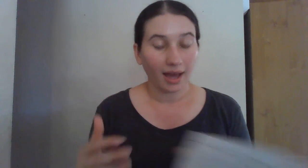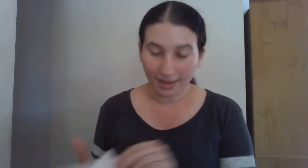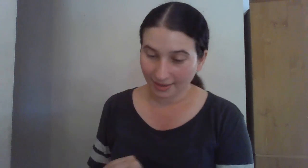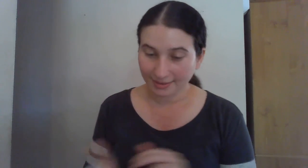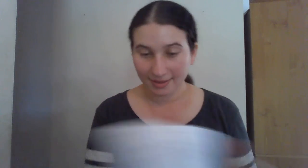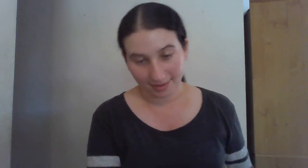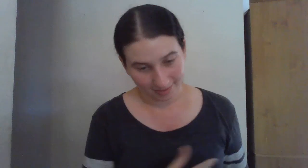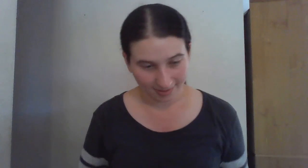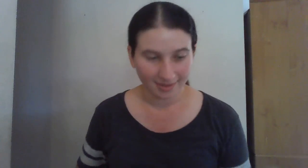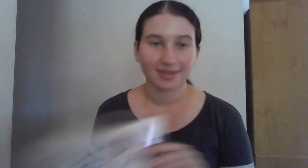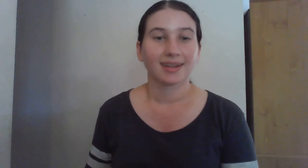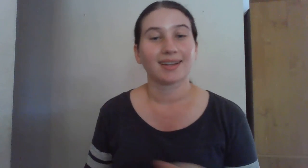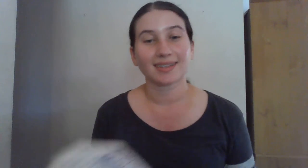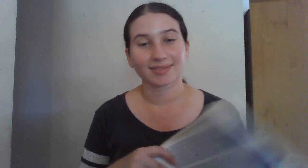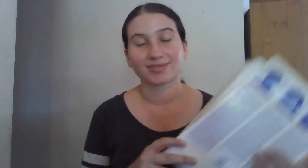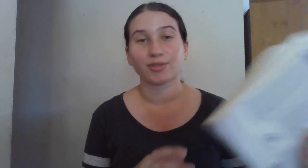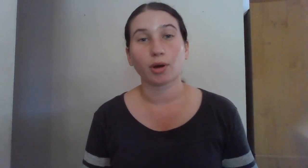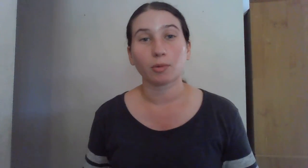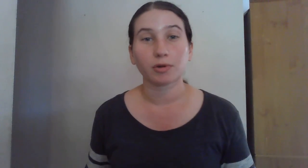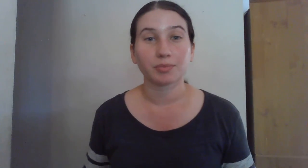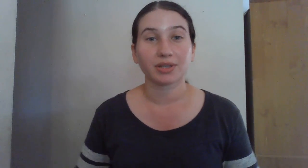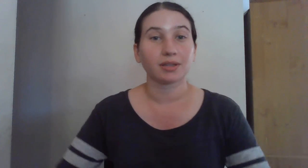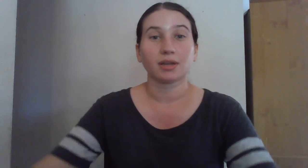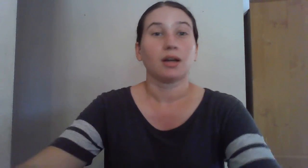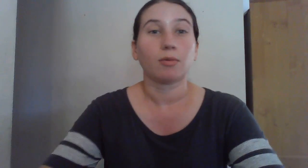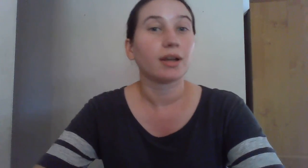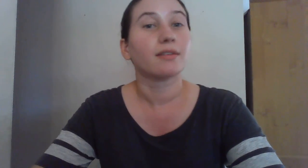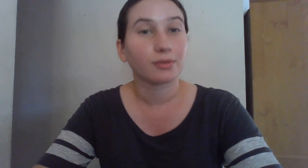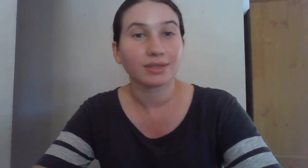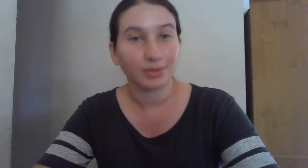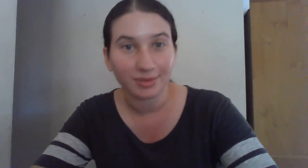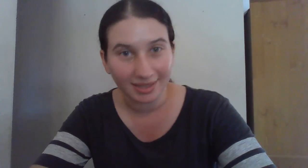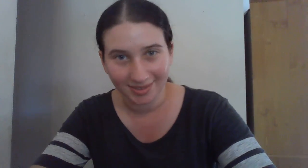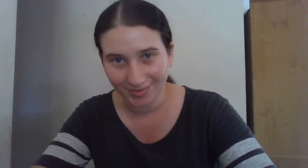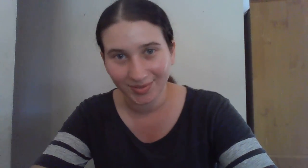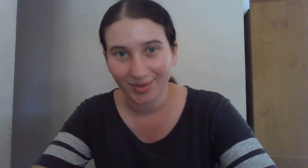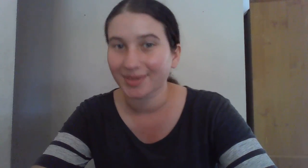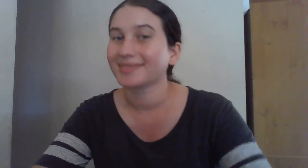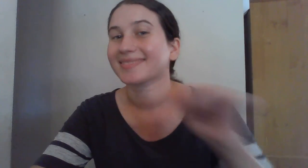And that is it. Lesson 4 will be whenever we do lesson 4.